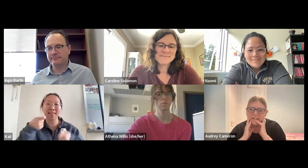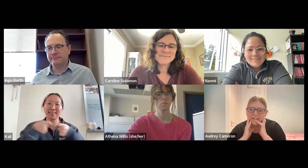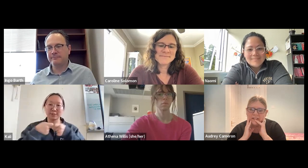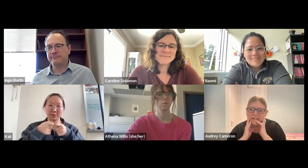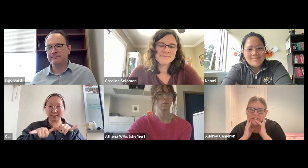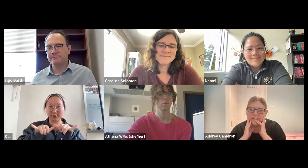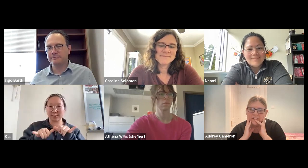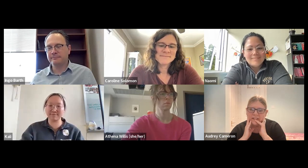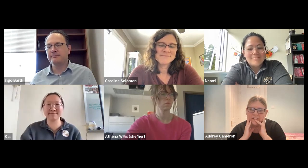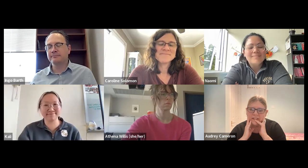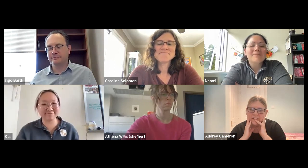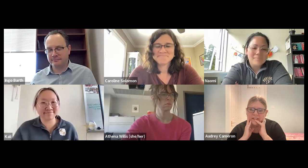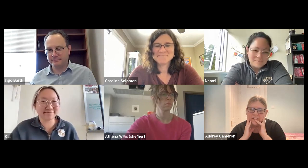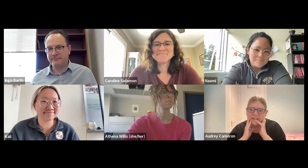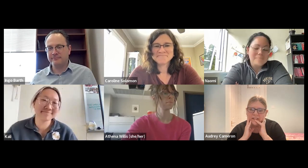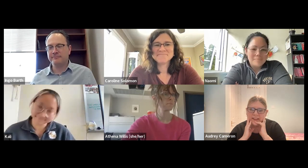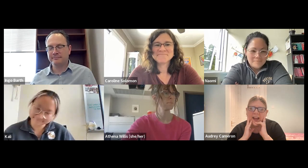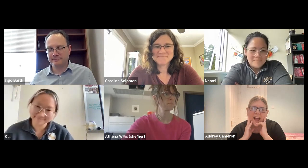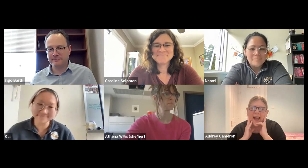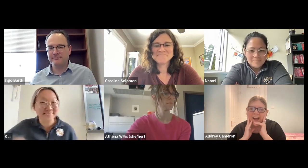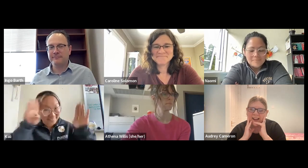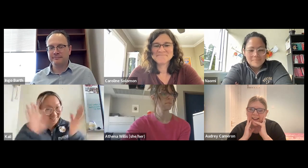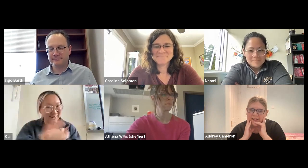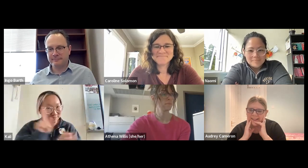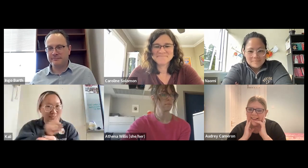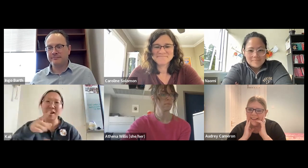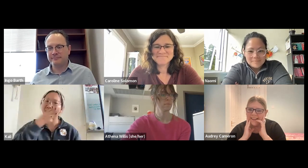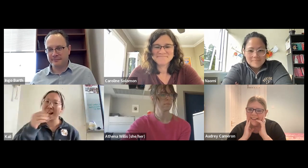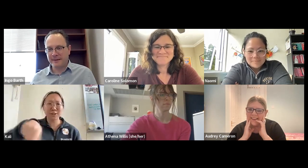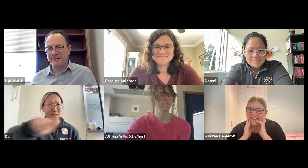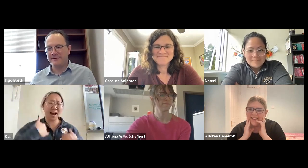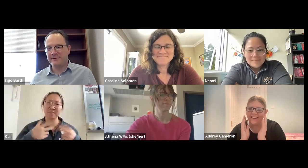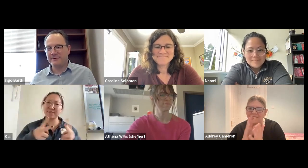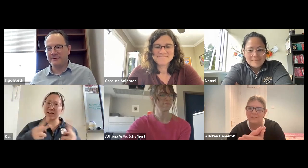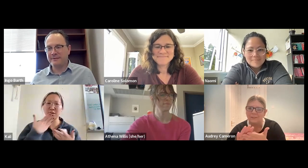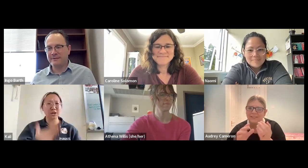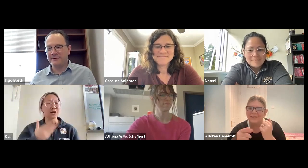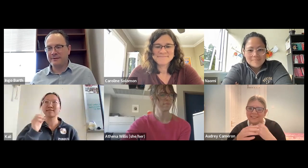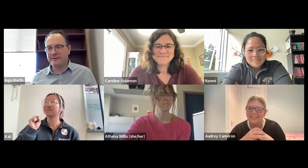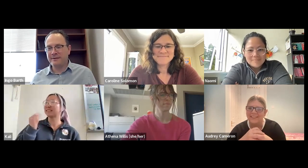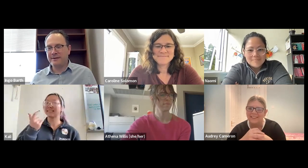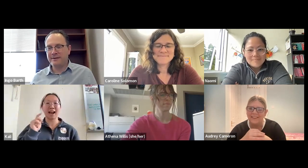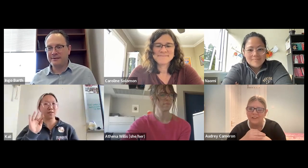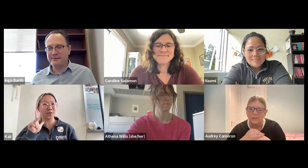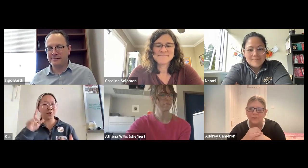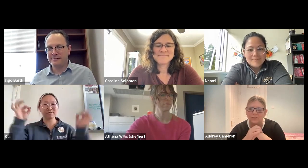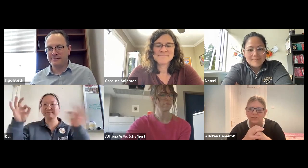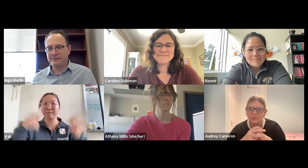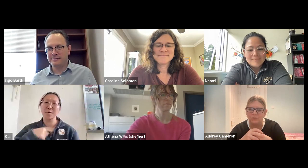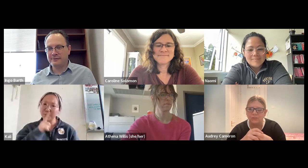But my real background is actually electrical engineering. So hello, everyone. It's nice to meet you. You're having, you